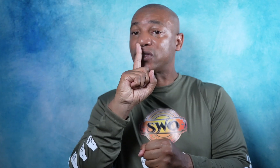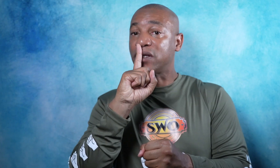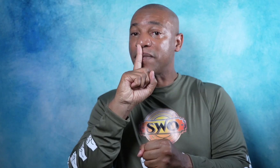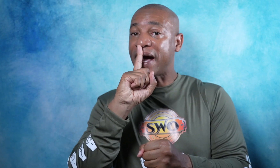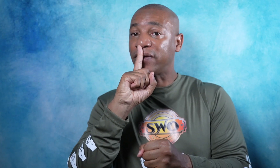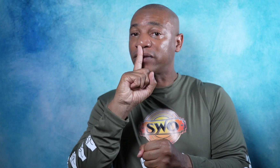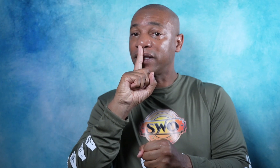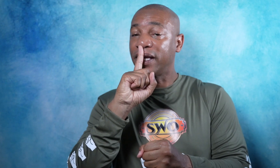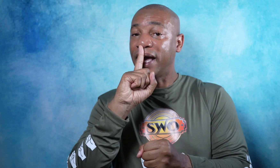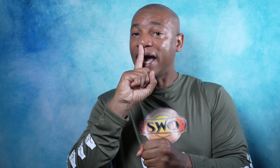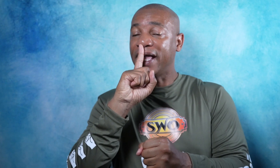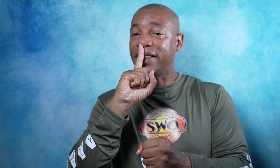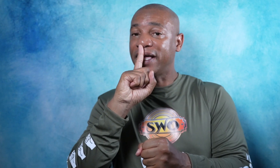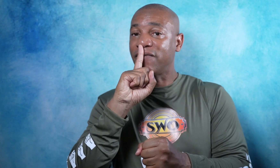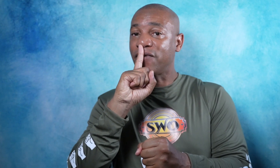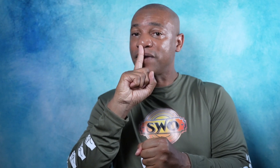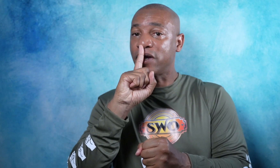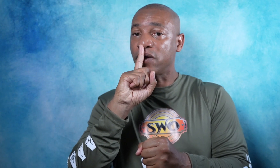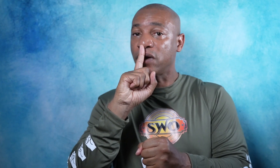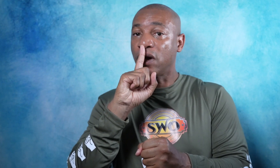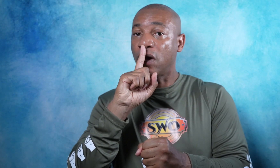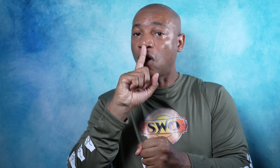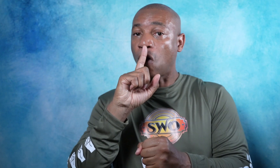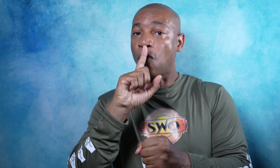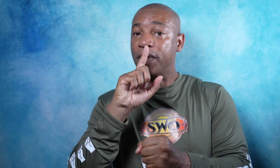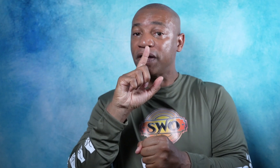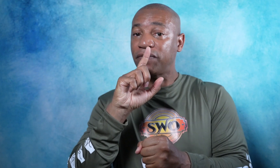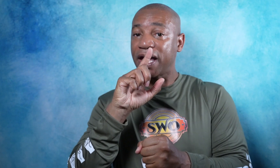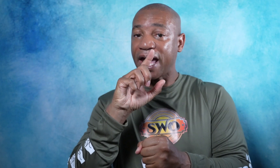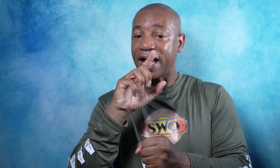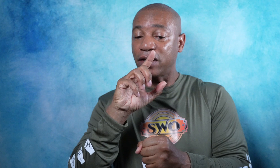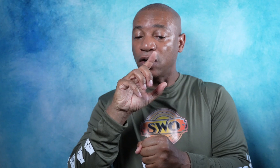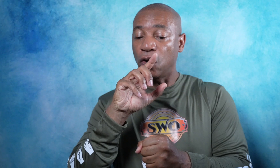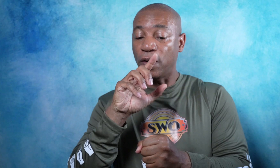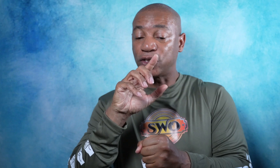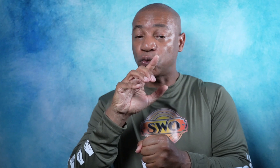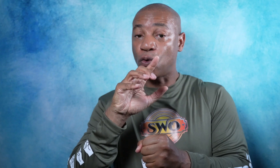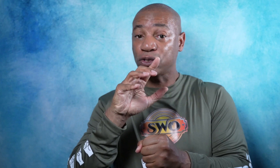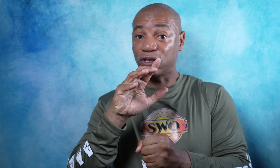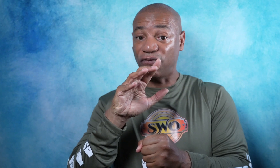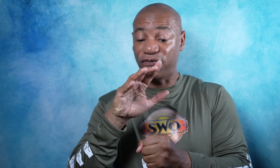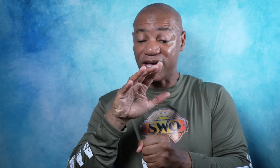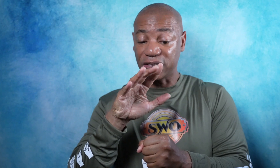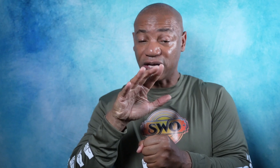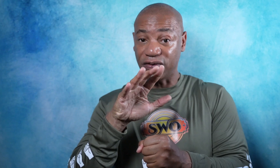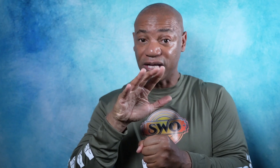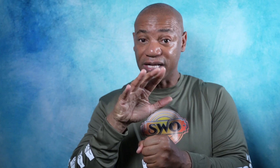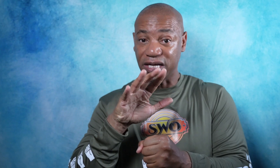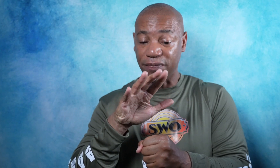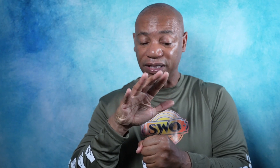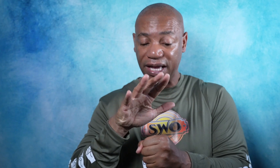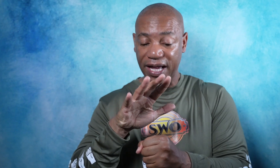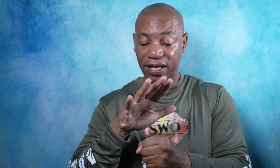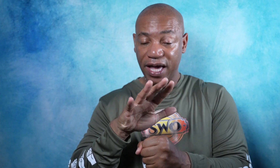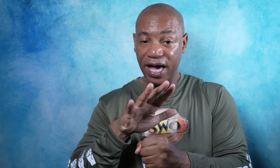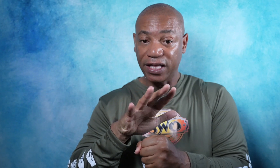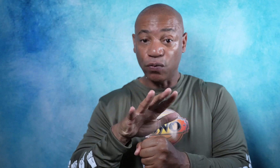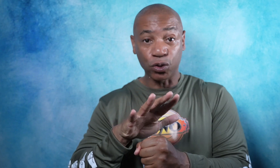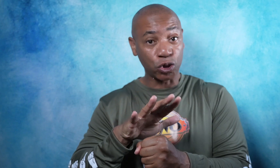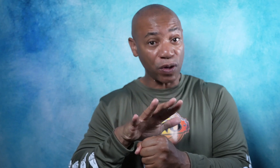the mouth, and then from here, open up the hand going towards the fist of the non-dominant hand, and it will strike